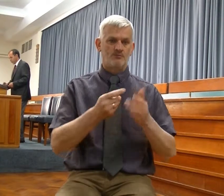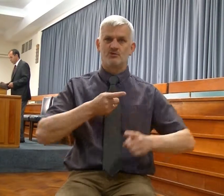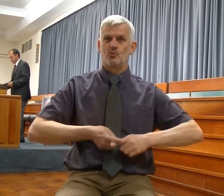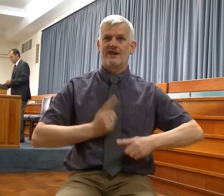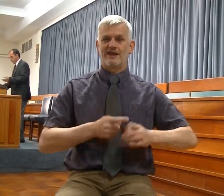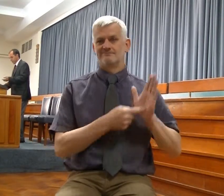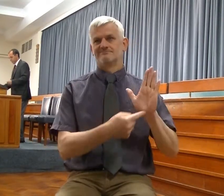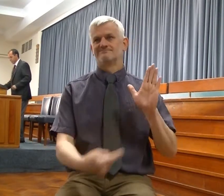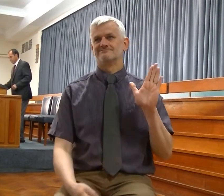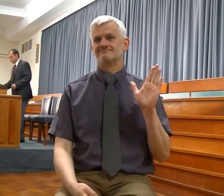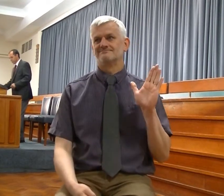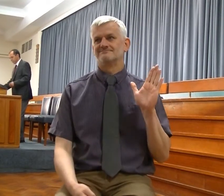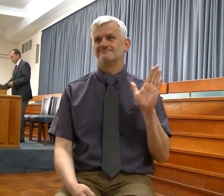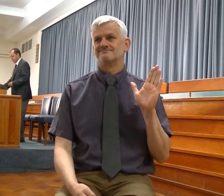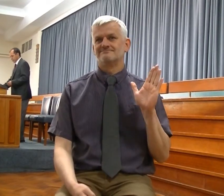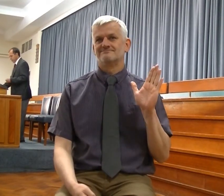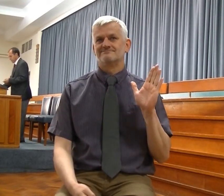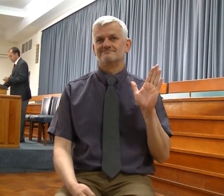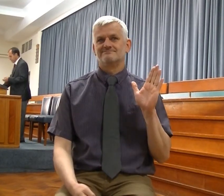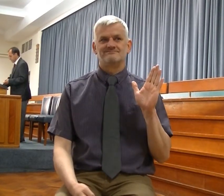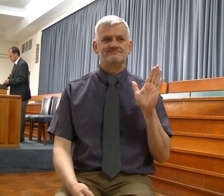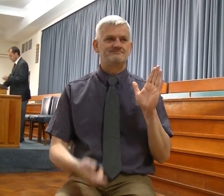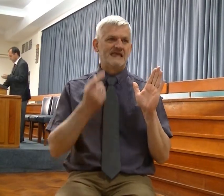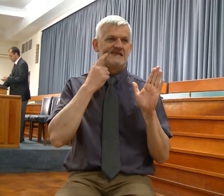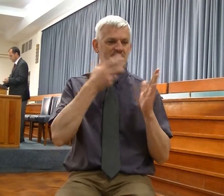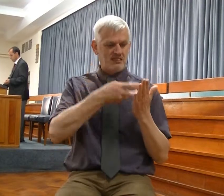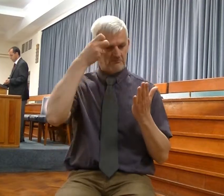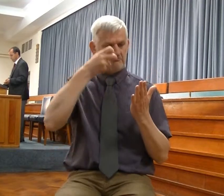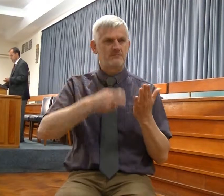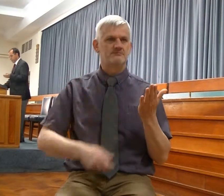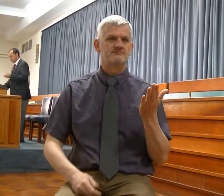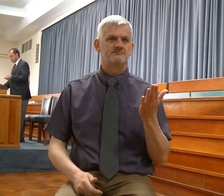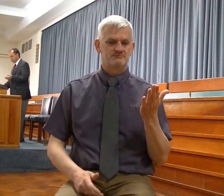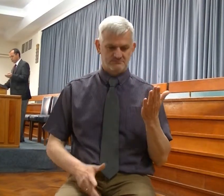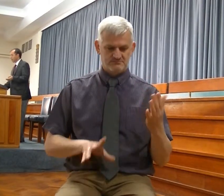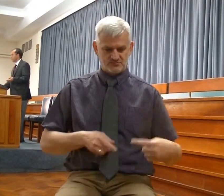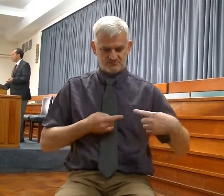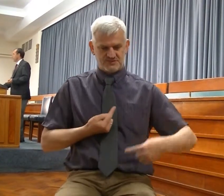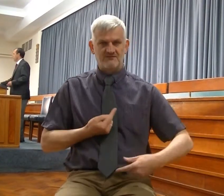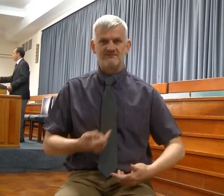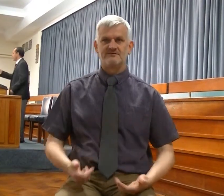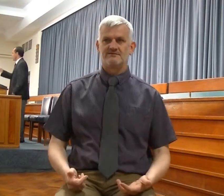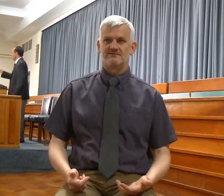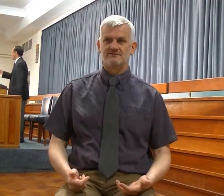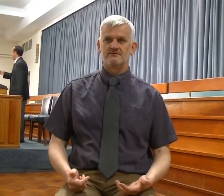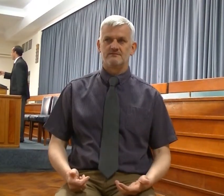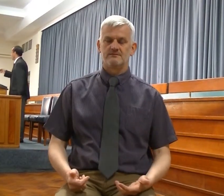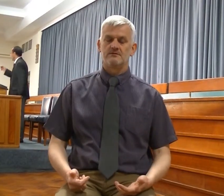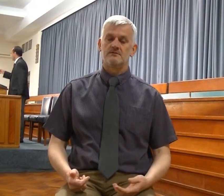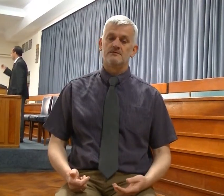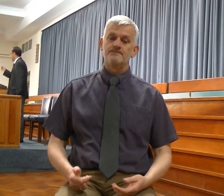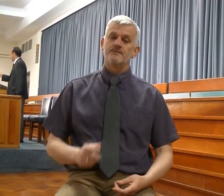see from this second last saying of Christ at the cross of Calvary. But